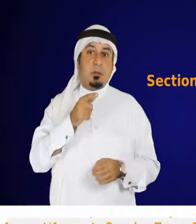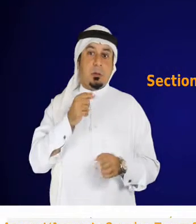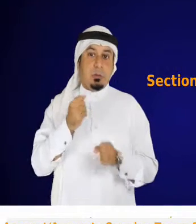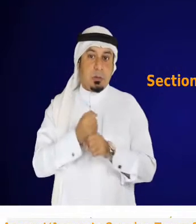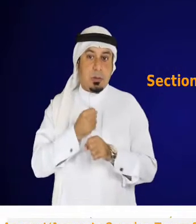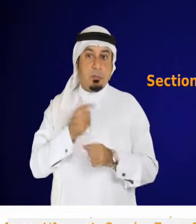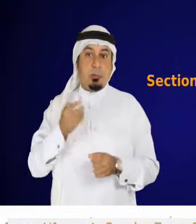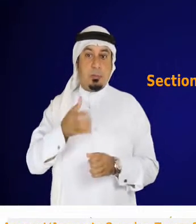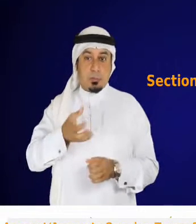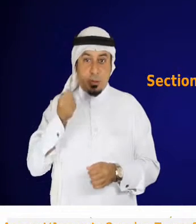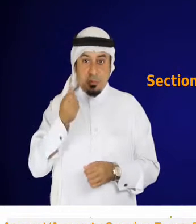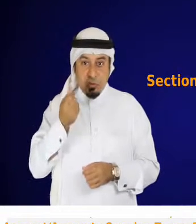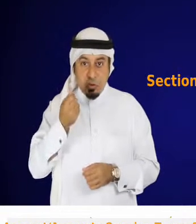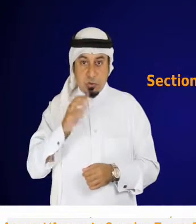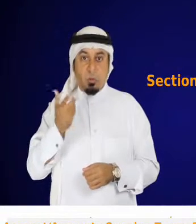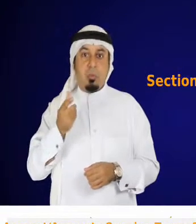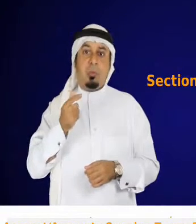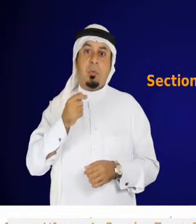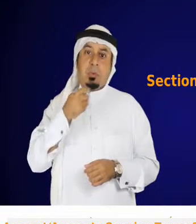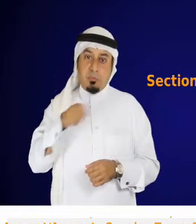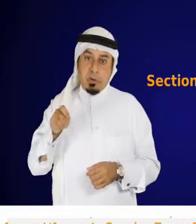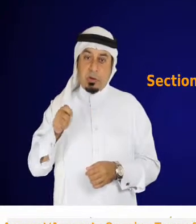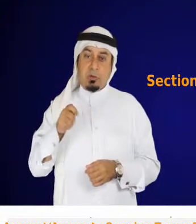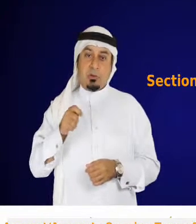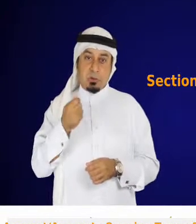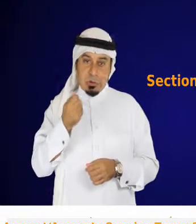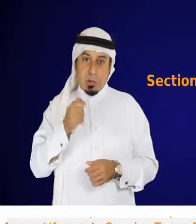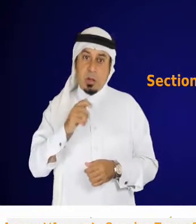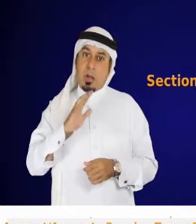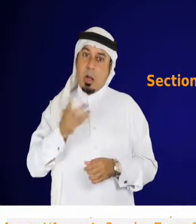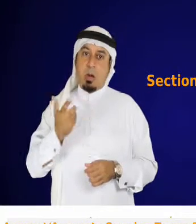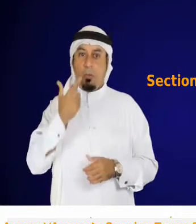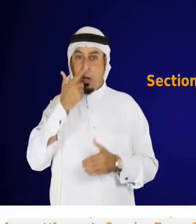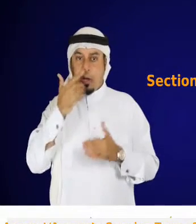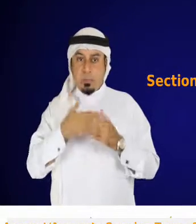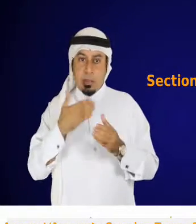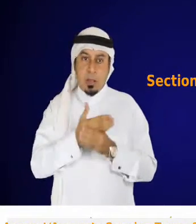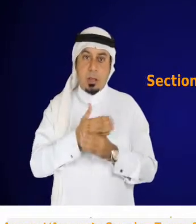cash withdrawal or payment for purchases inside or outside Qatar.